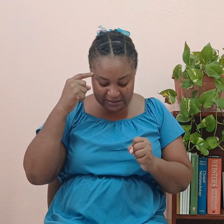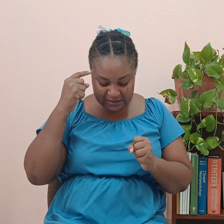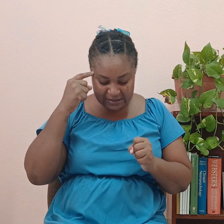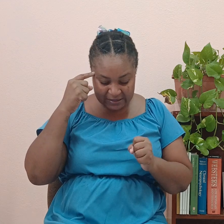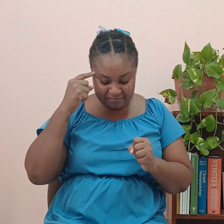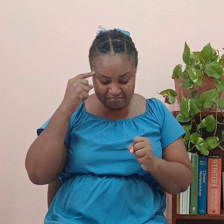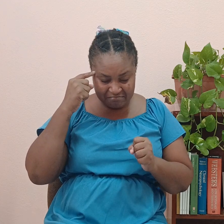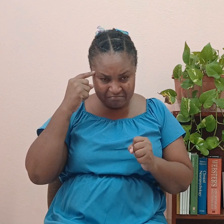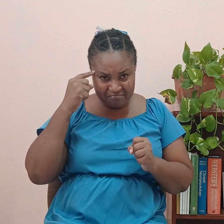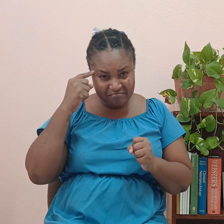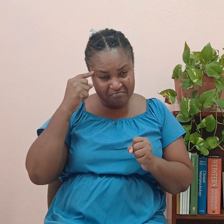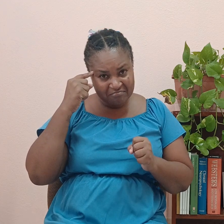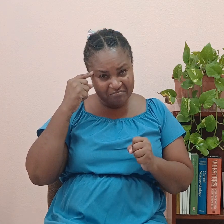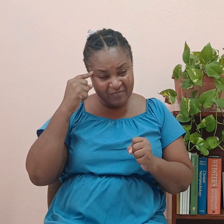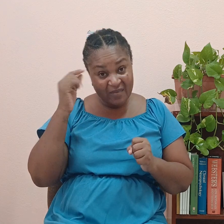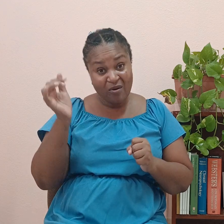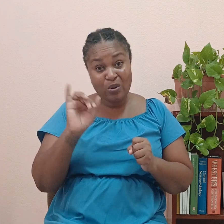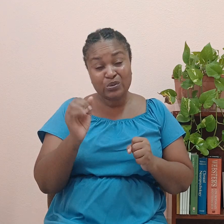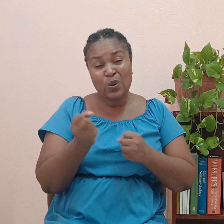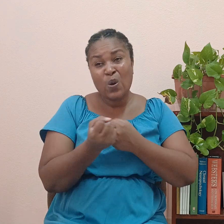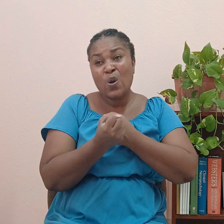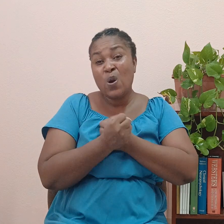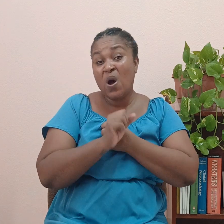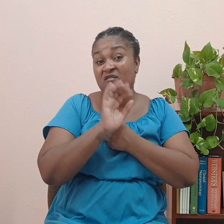and love your neighbor as yourself.